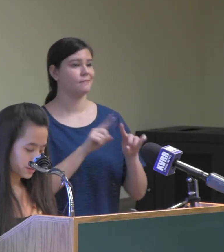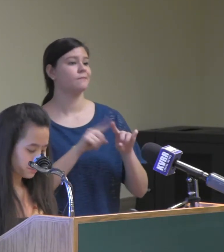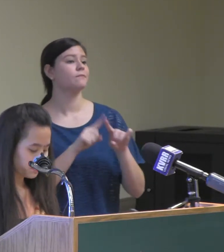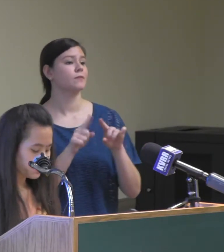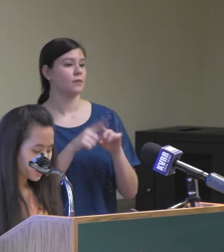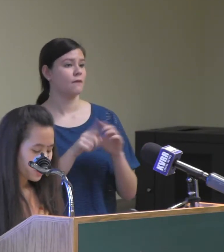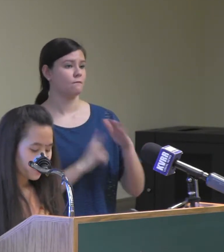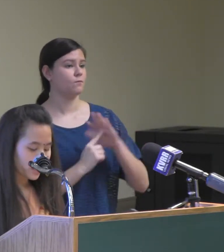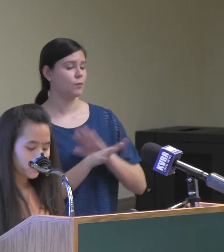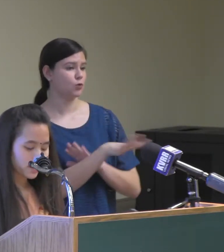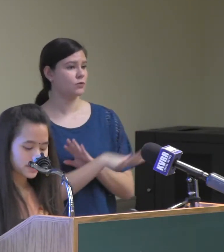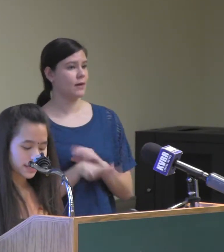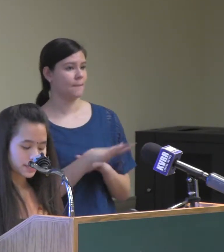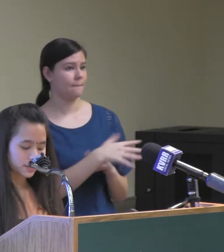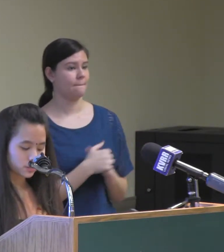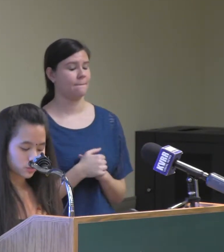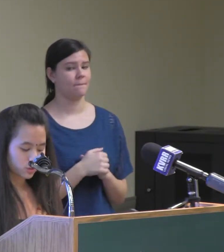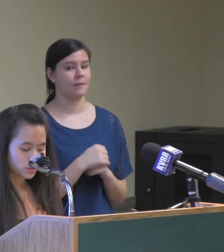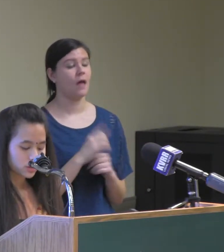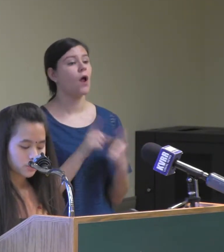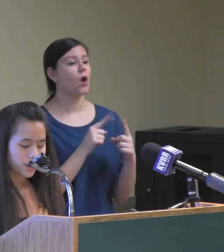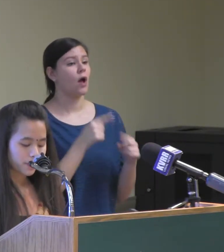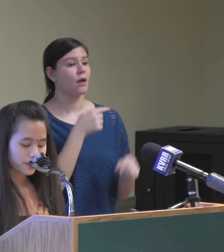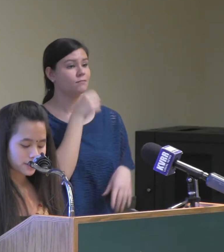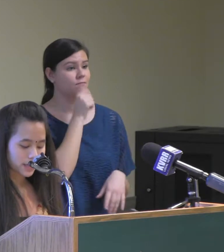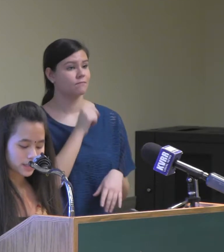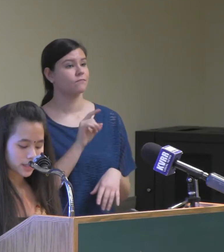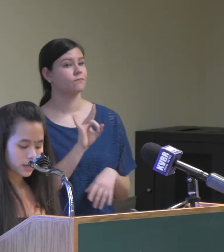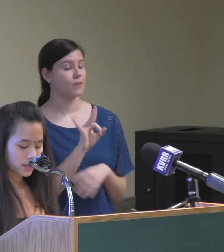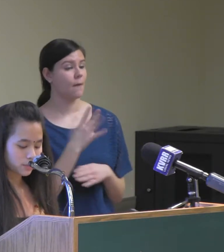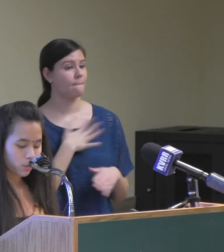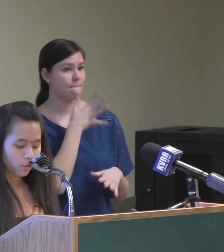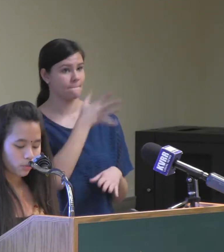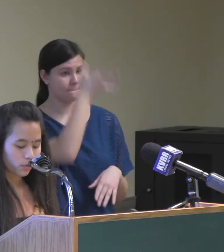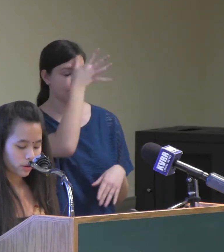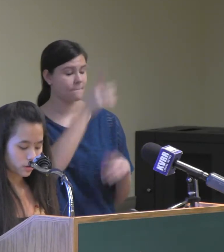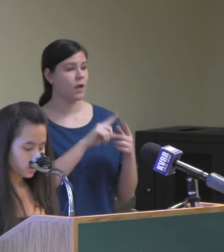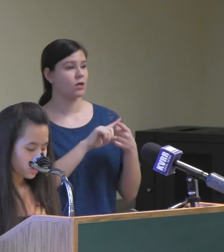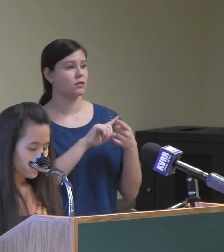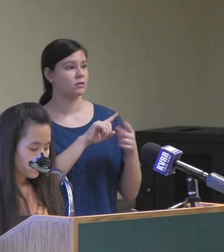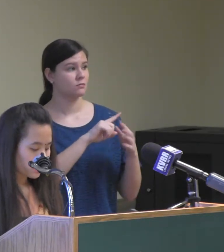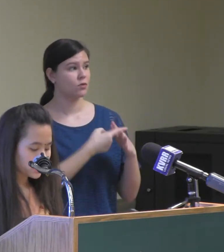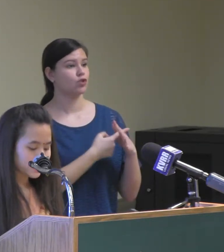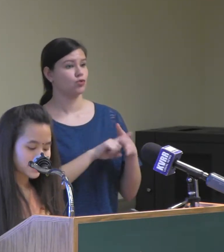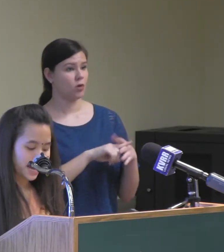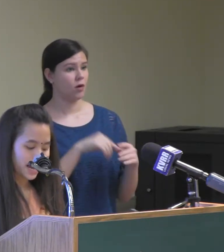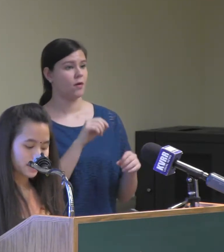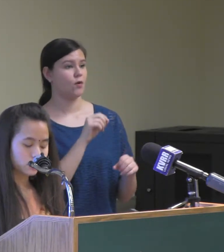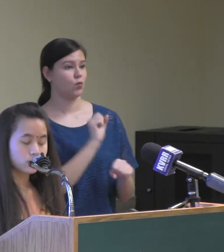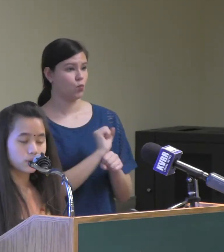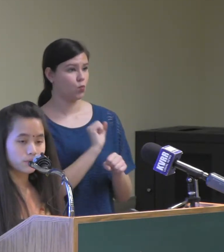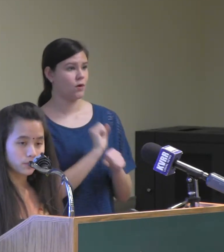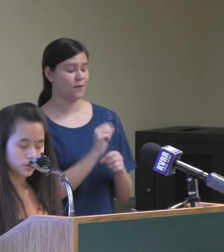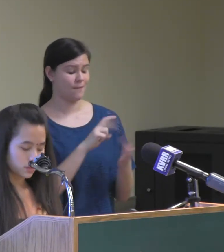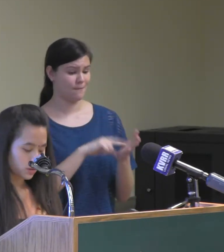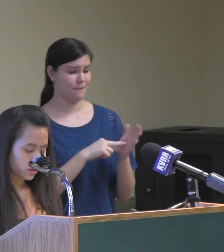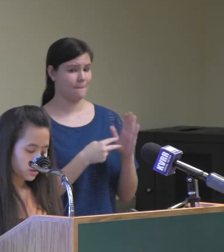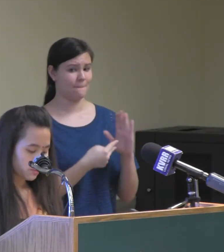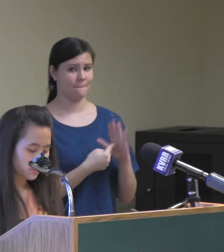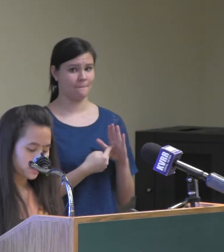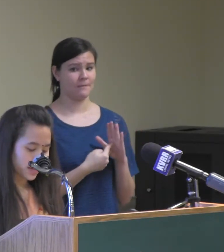3. When I was 8 years old, my parents had started both work, which meant I had to cook